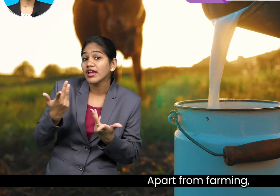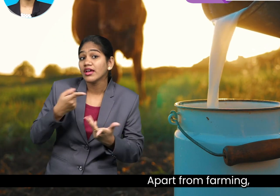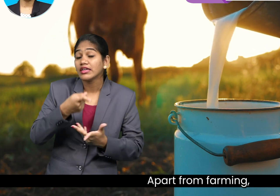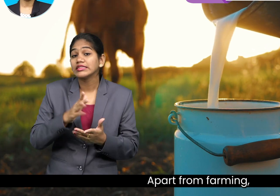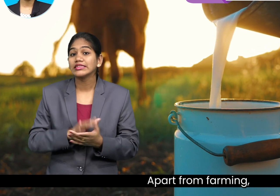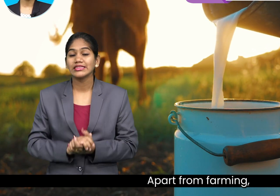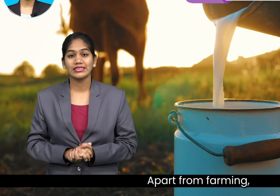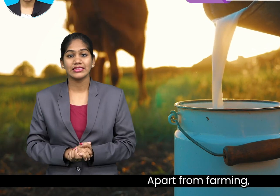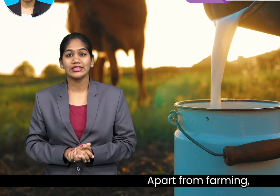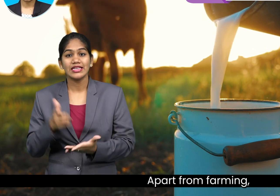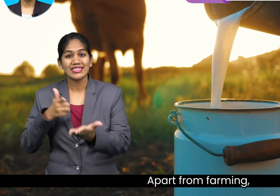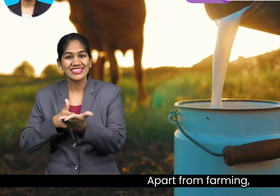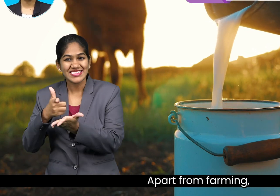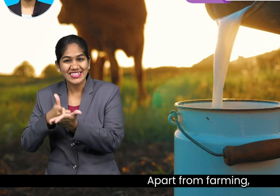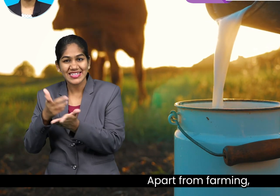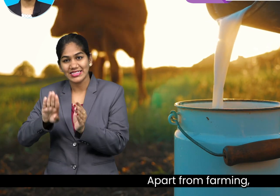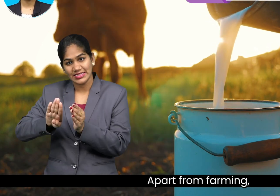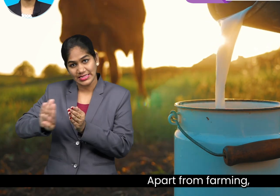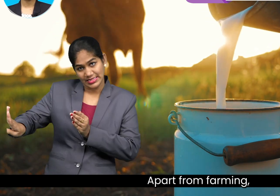Apart from farming,